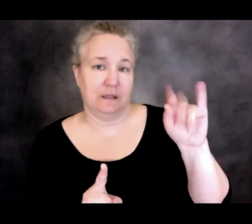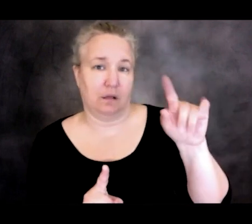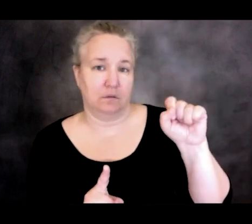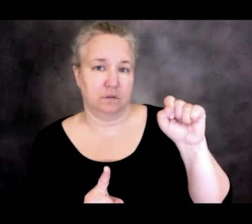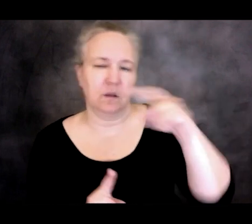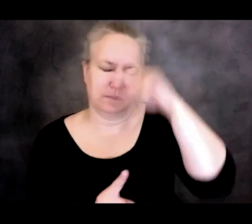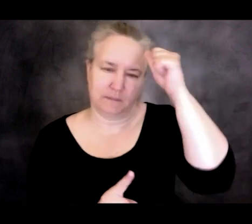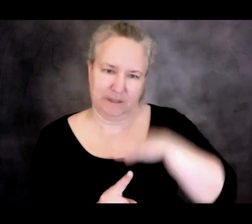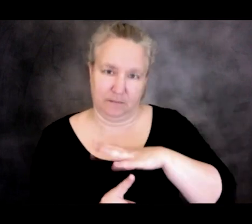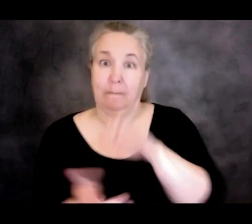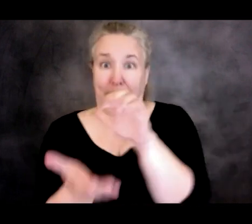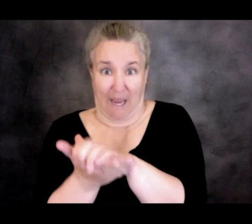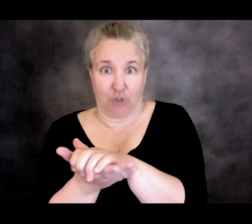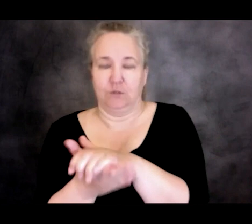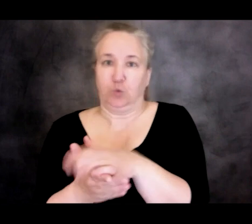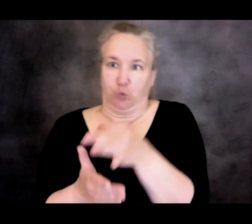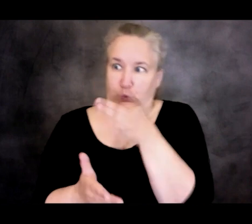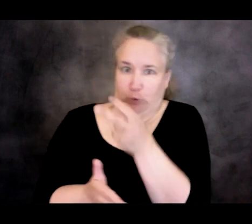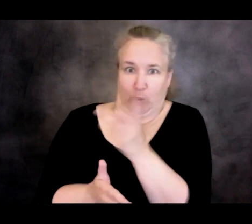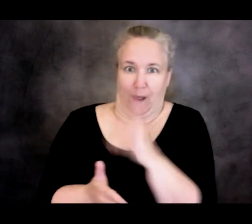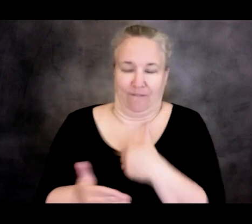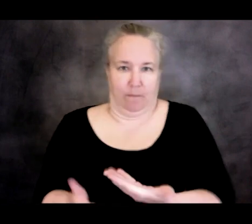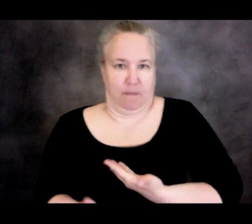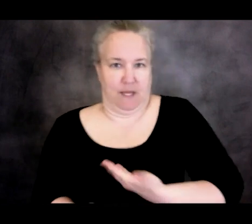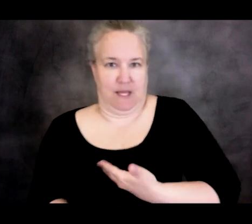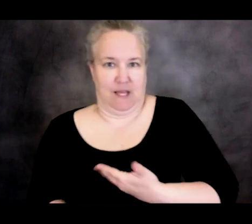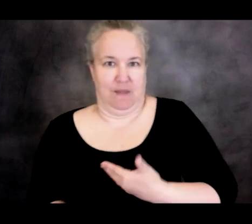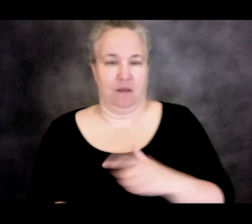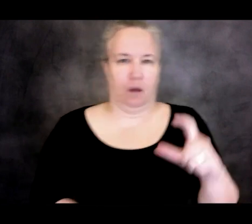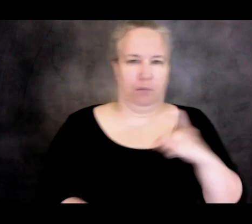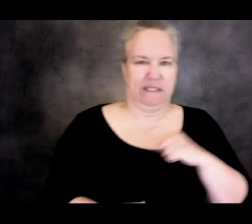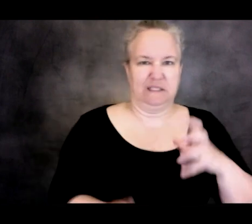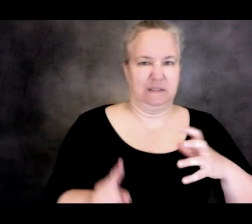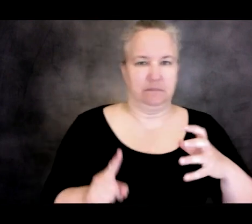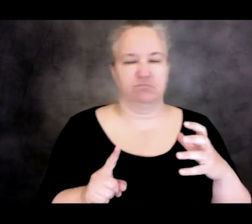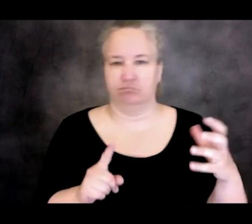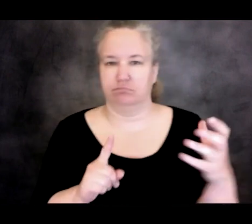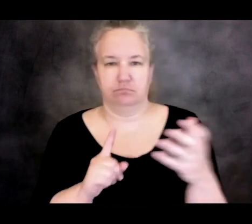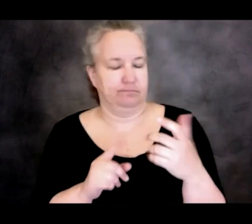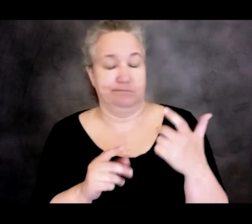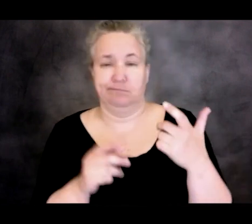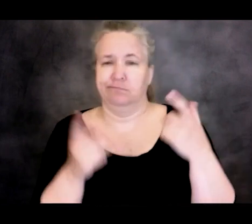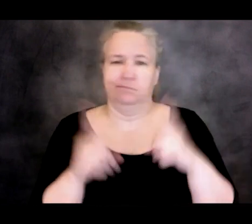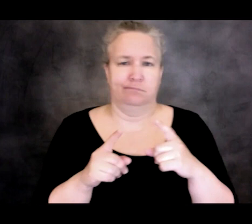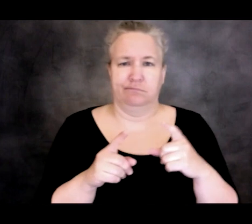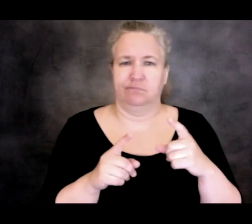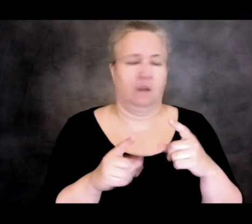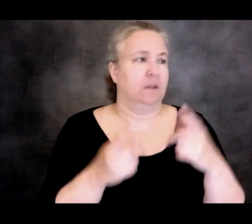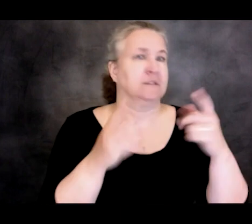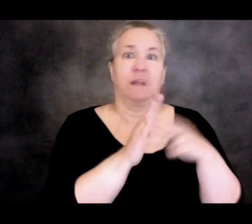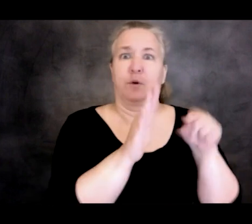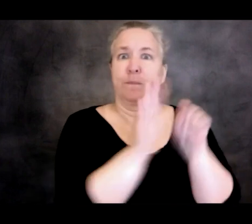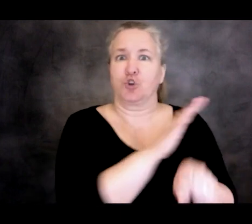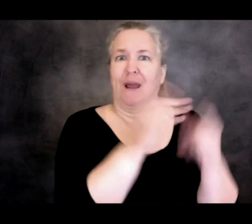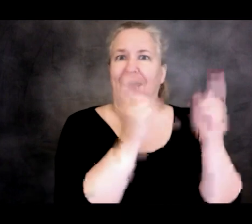and expecting a child, who was picked up by the police after a double murder nearby where he